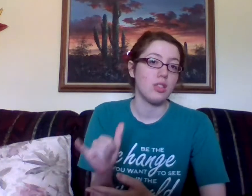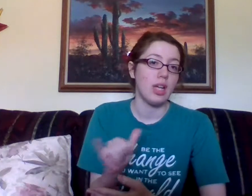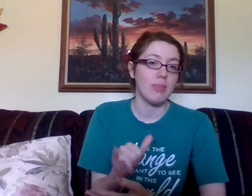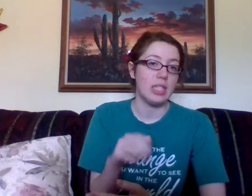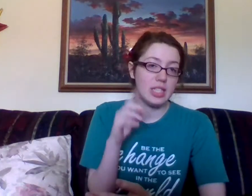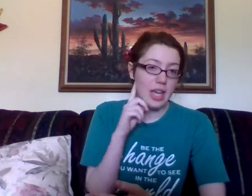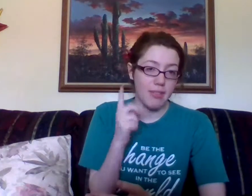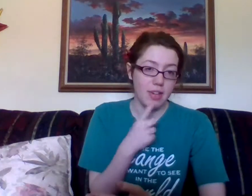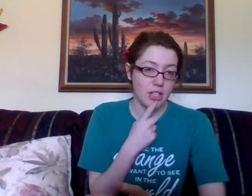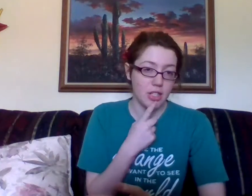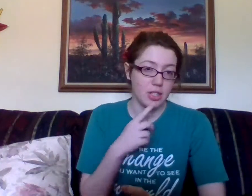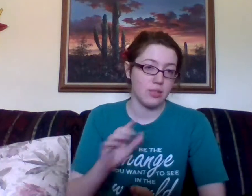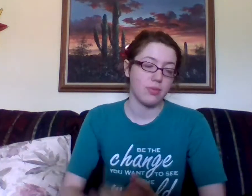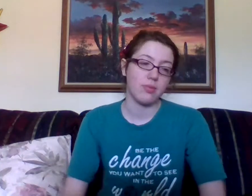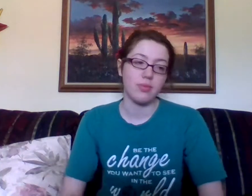Same as deafness.